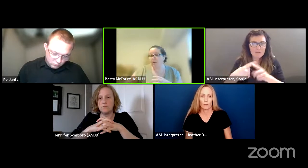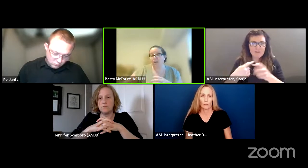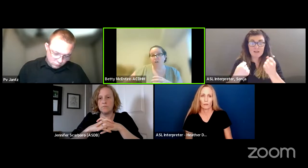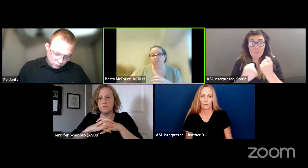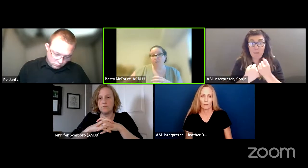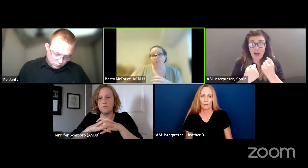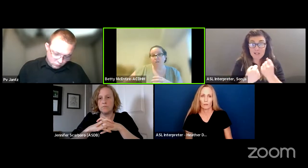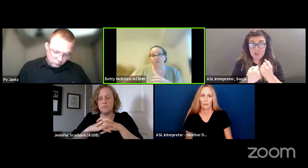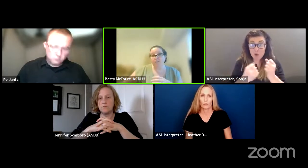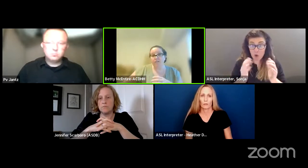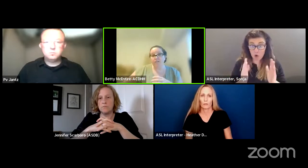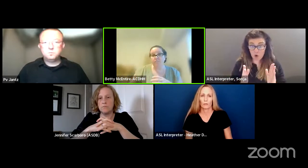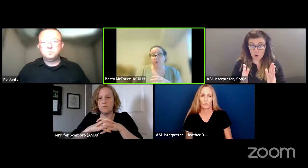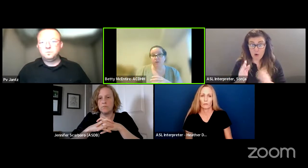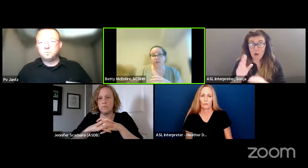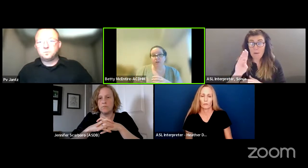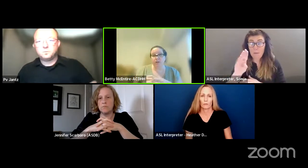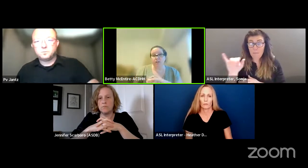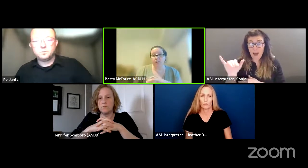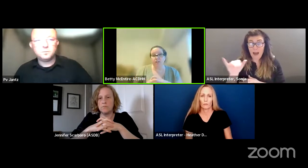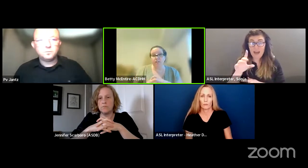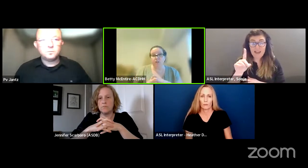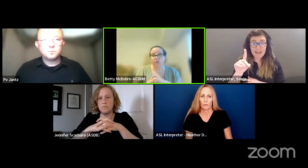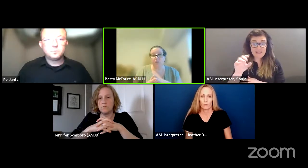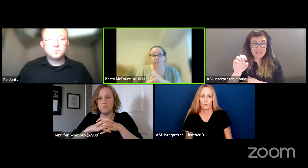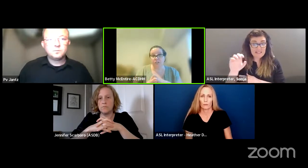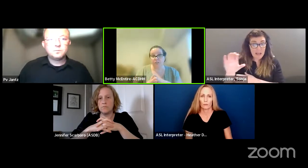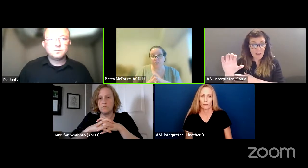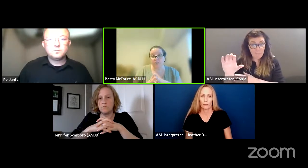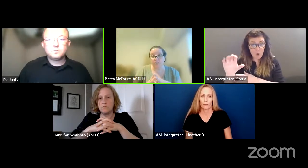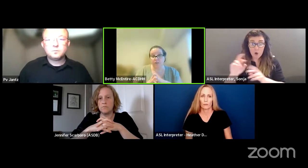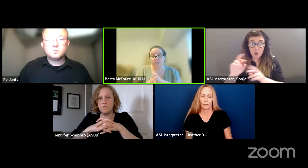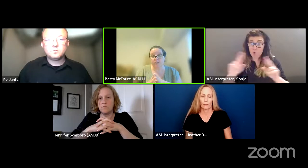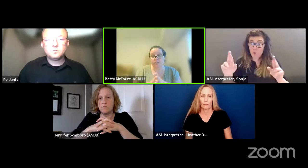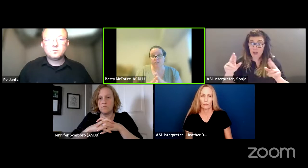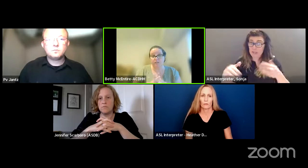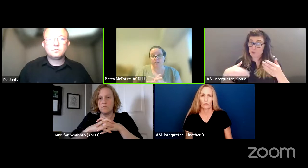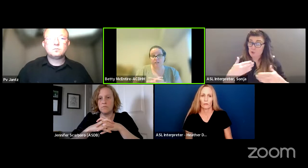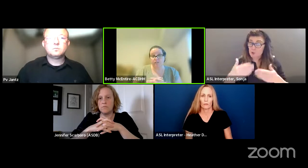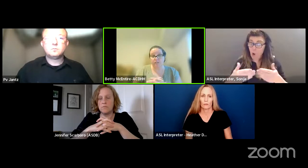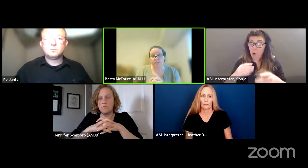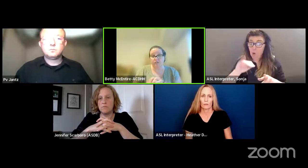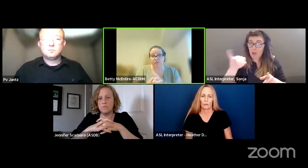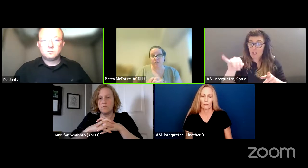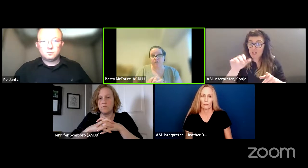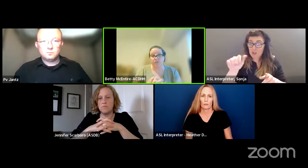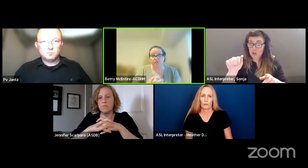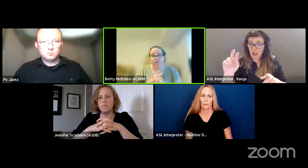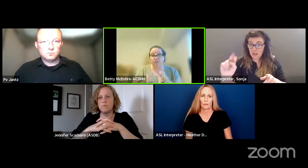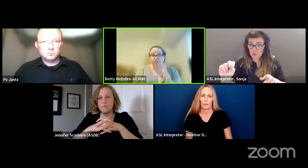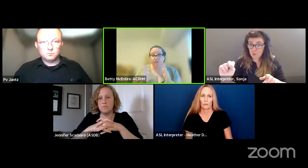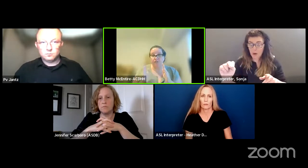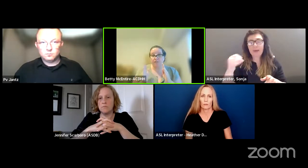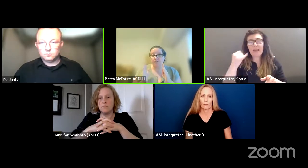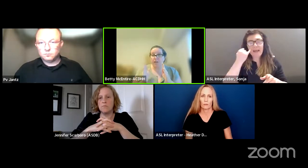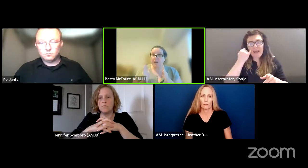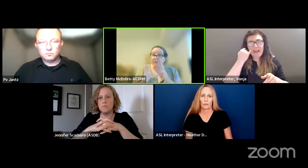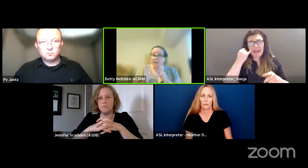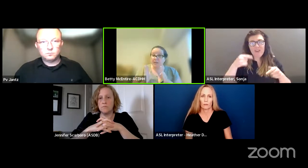by December, ready to go for January if this kind of change. So from